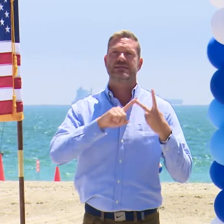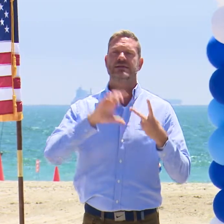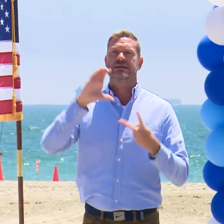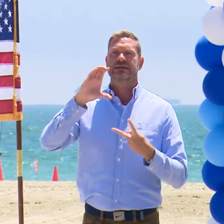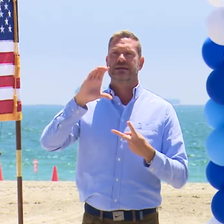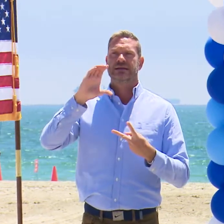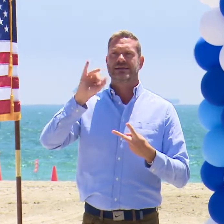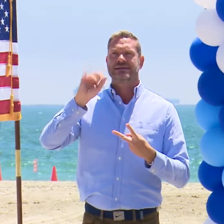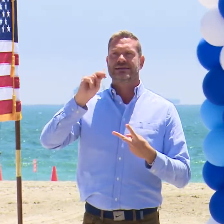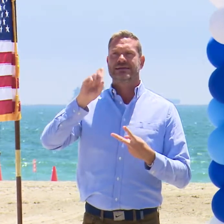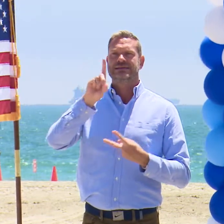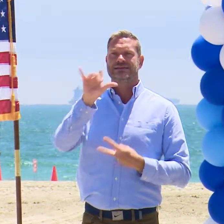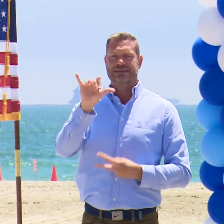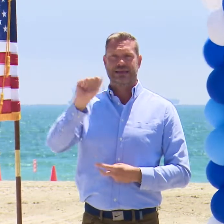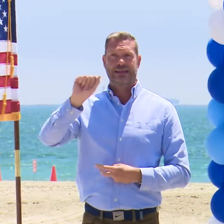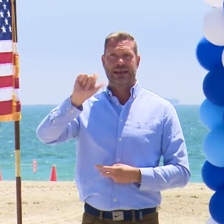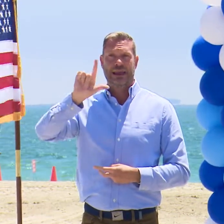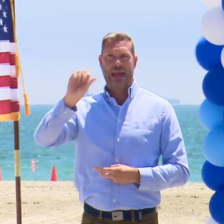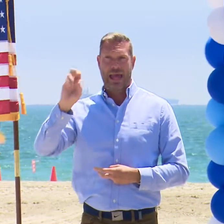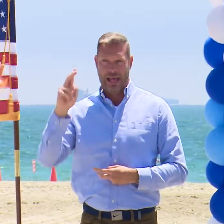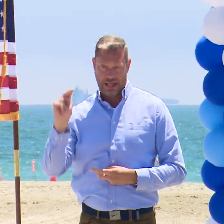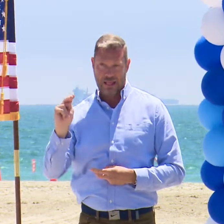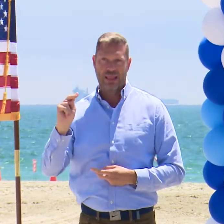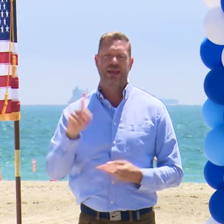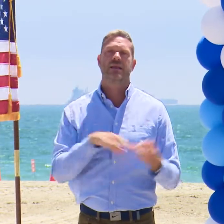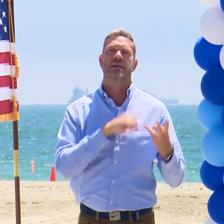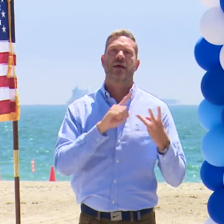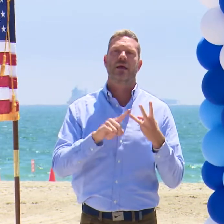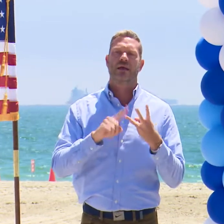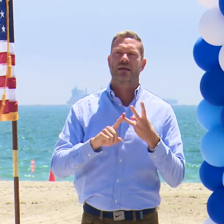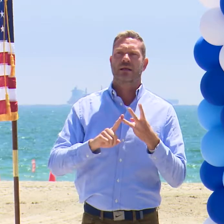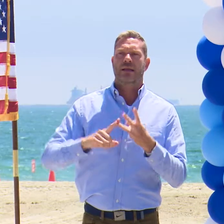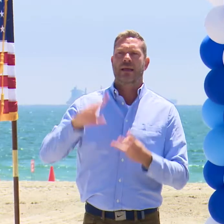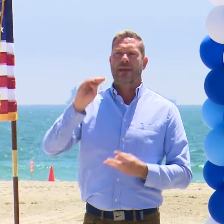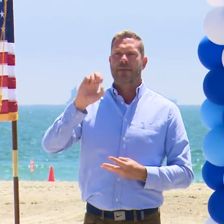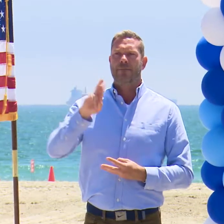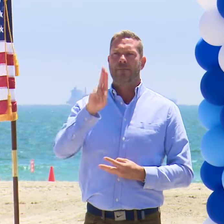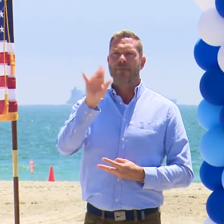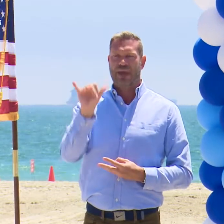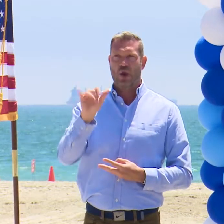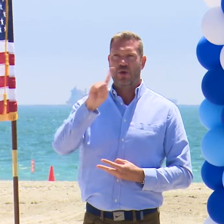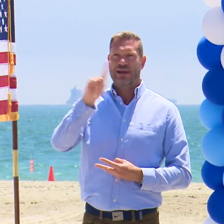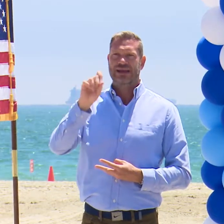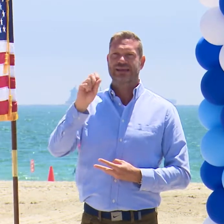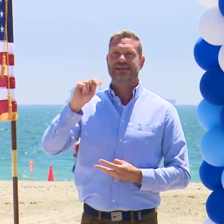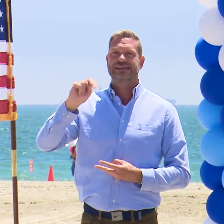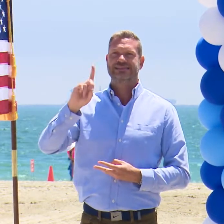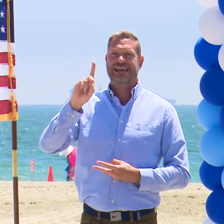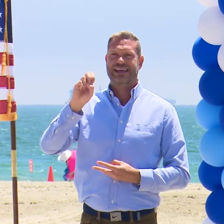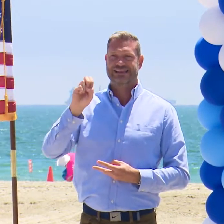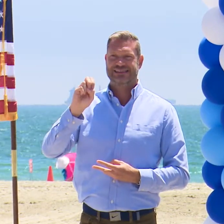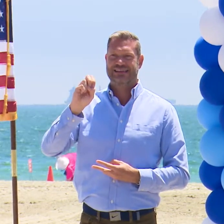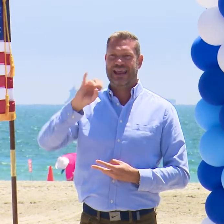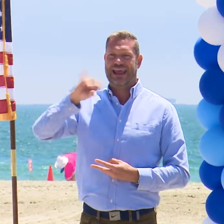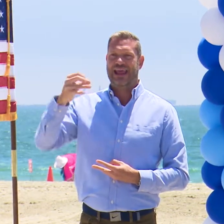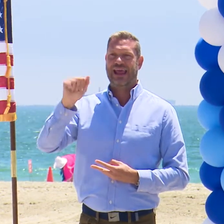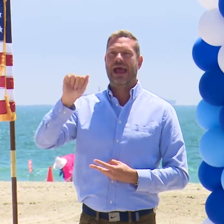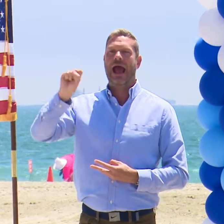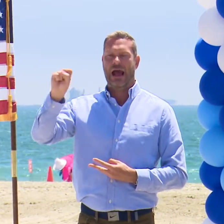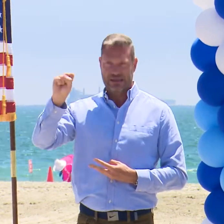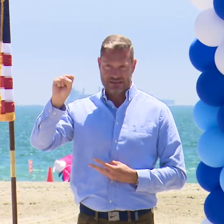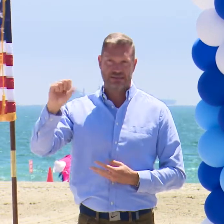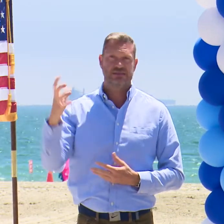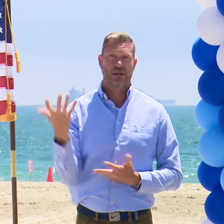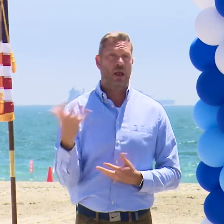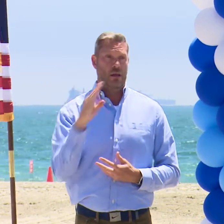Allen also, and of course from Councilwoman Mary Zendejas. And Mary, of course, is one of the few elected officials